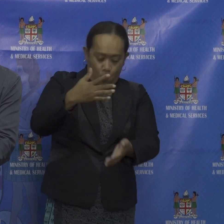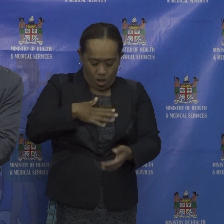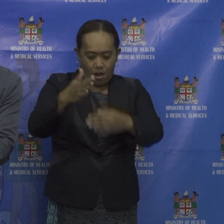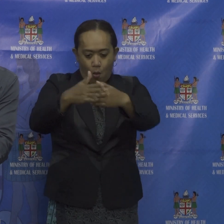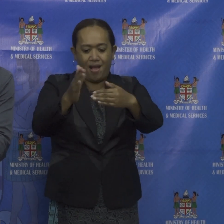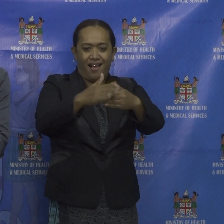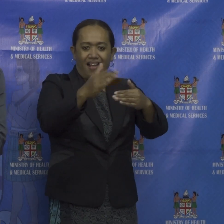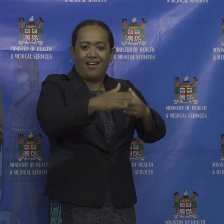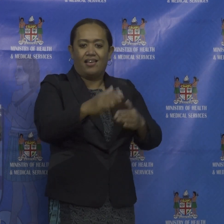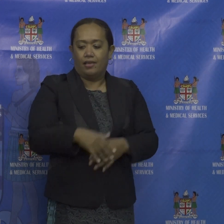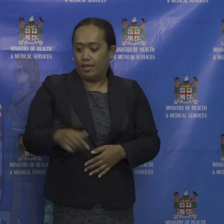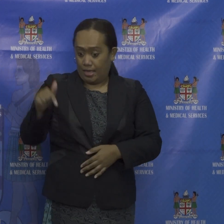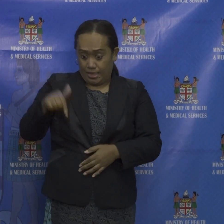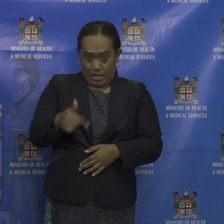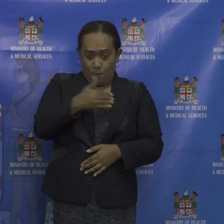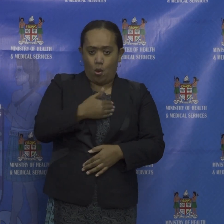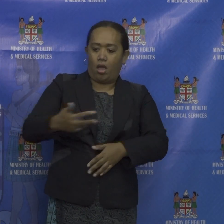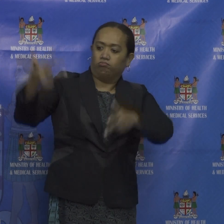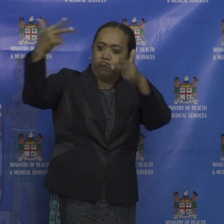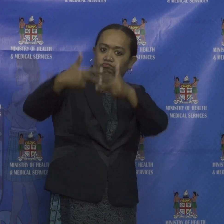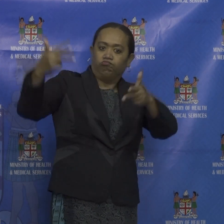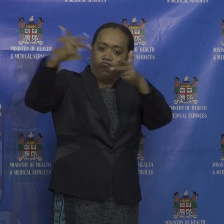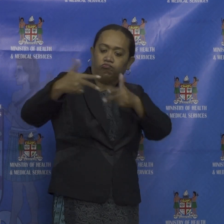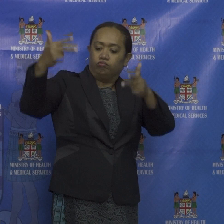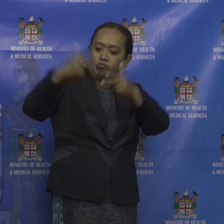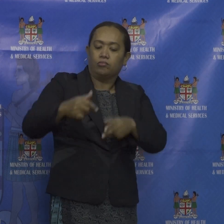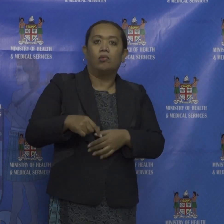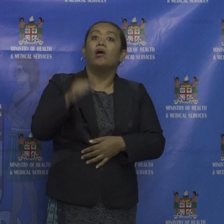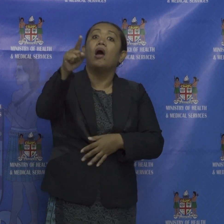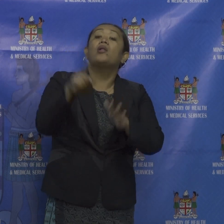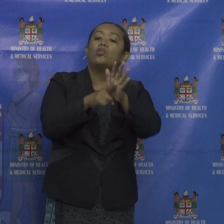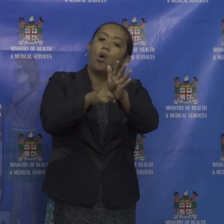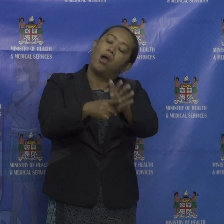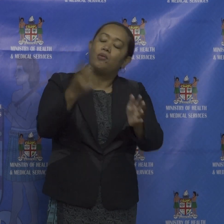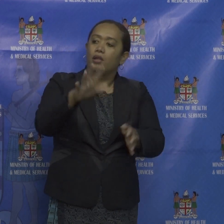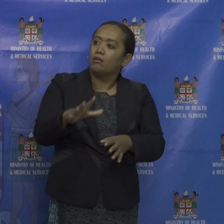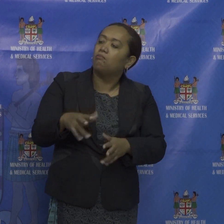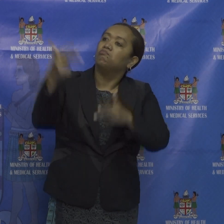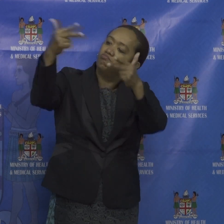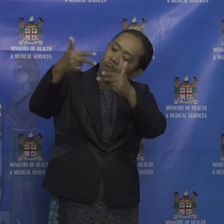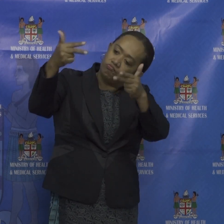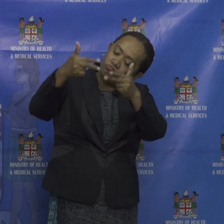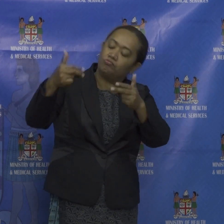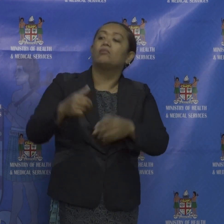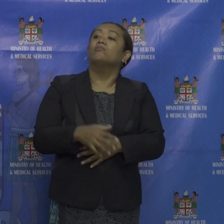This morning I finished a video conference with the team who was securely contained within the Lotoko Hospital Command Center.